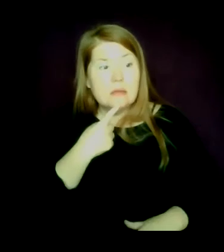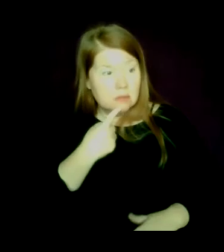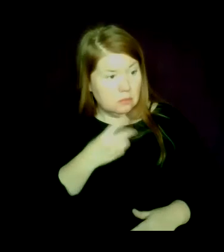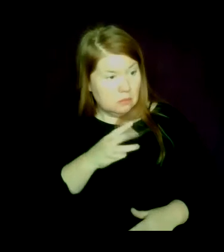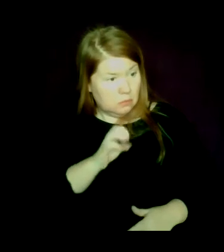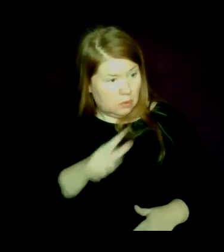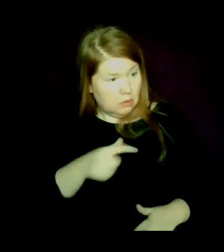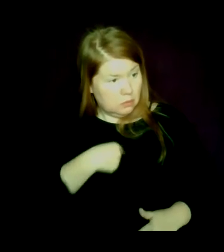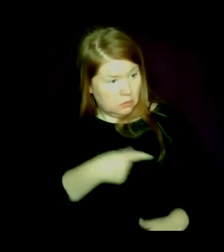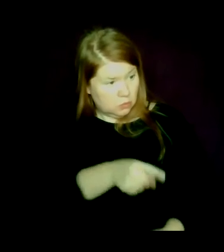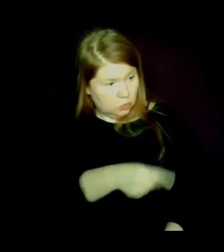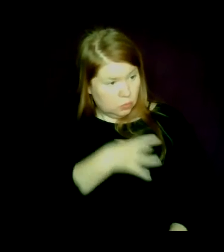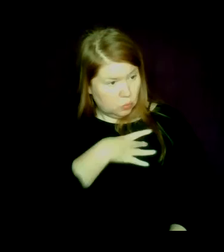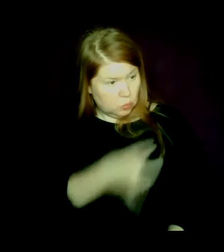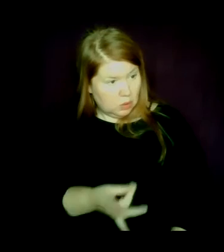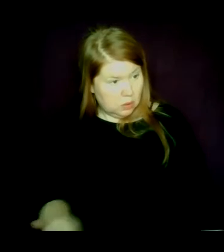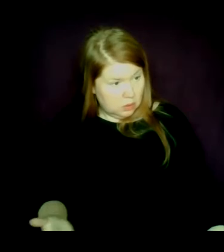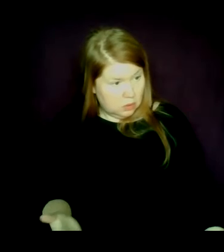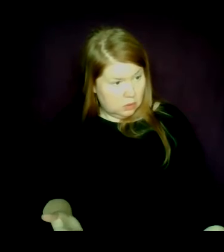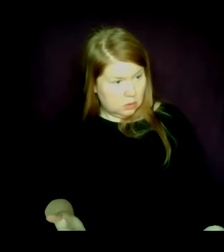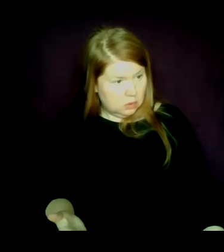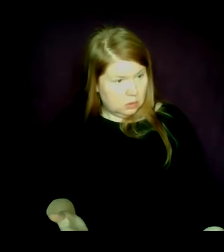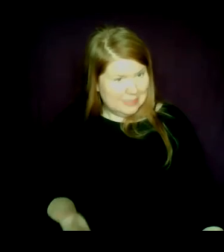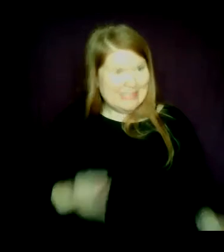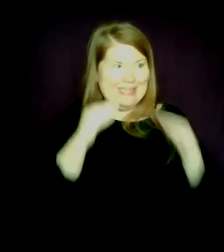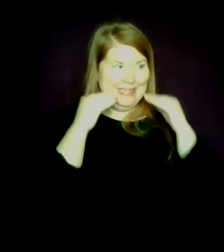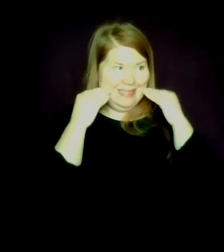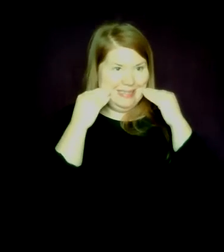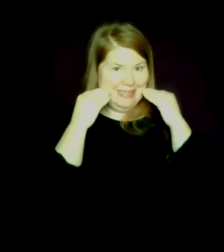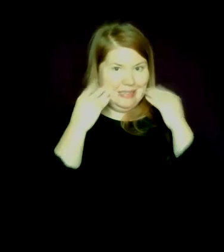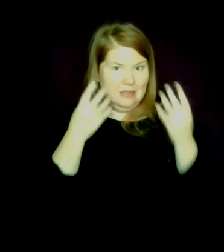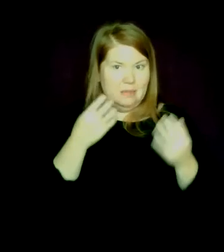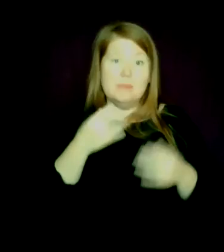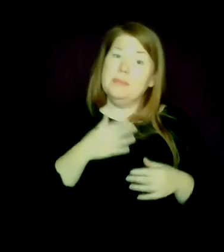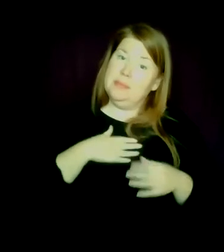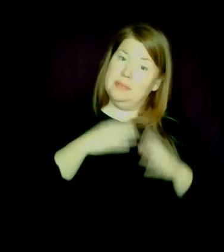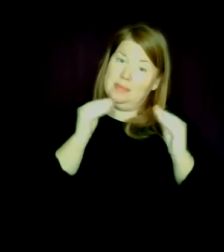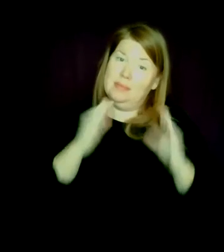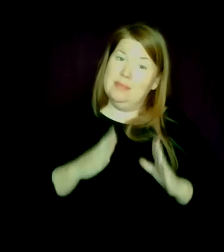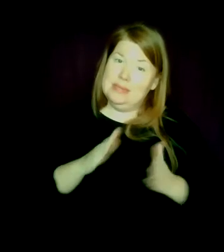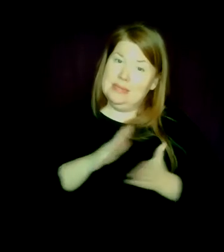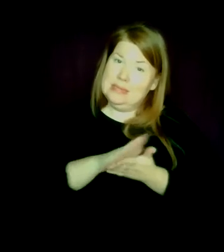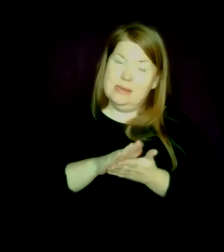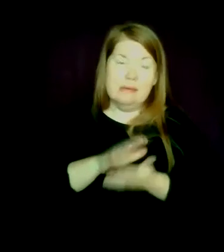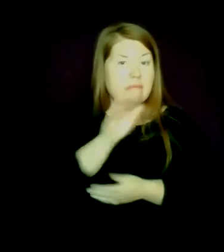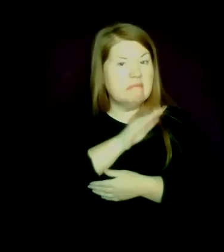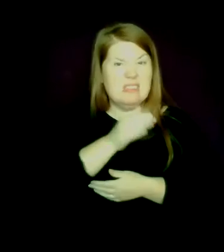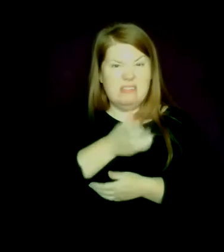I've never seen her yell at any of the kids at school, even the hard-headed ones. What do you